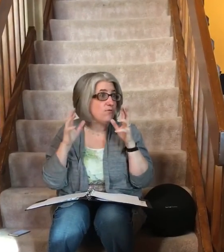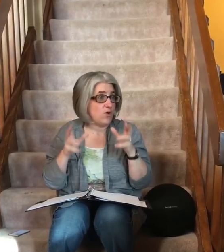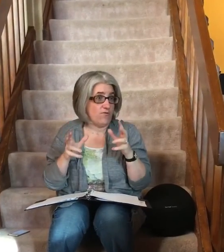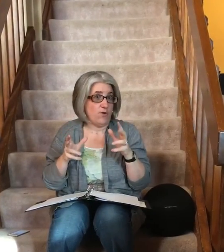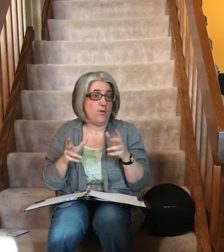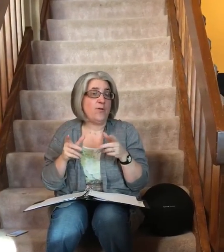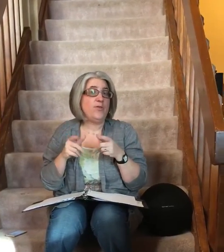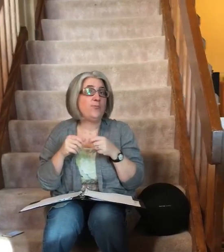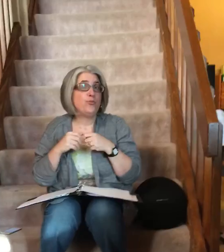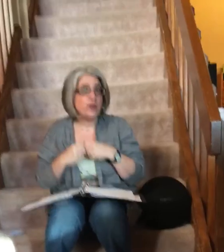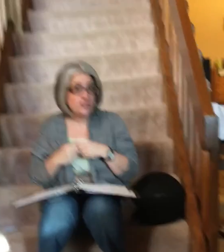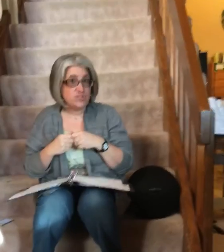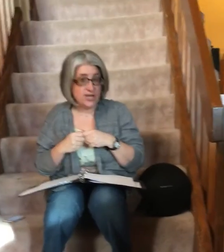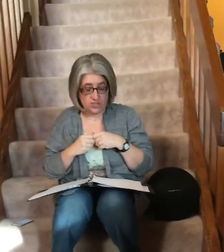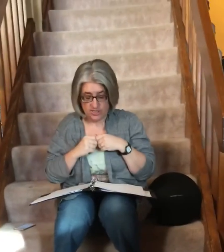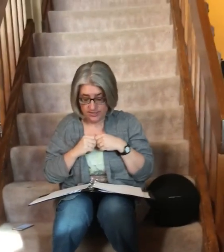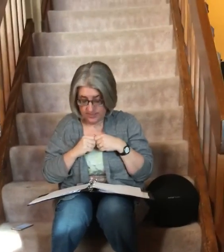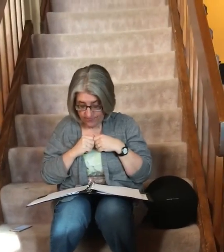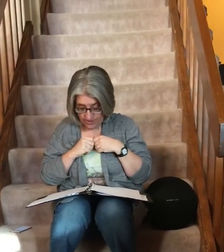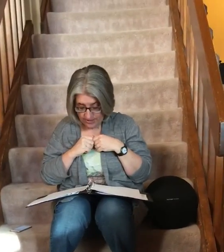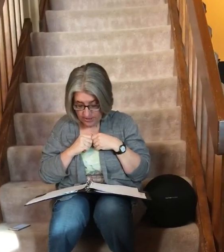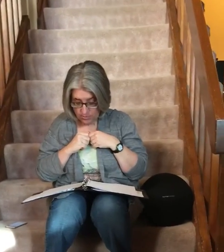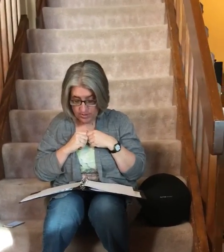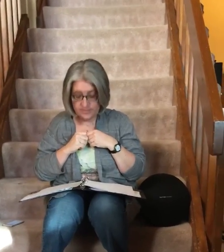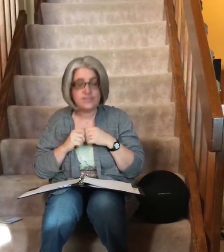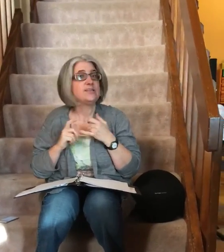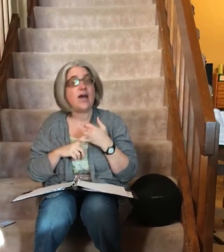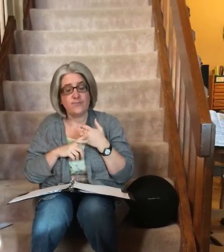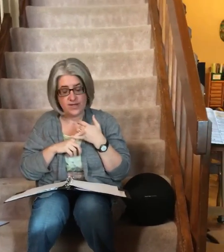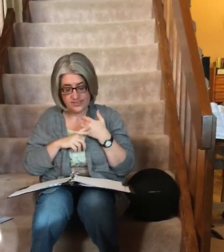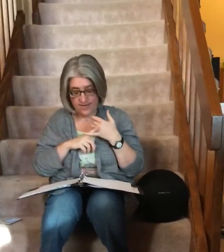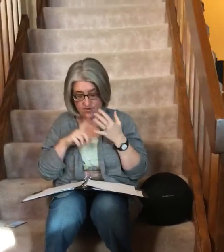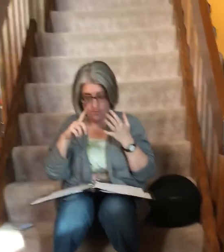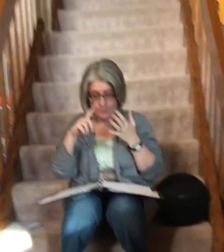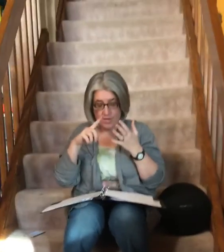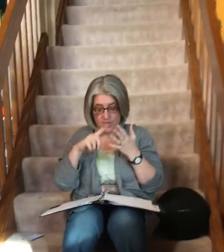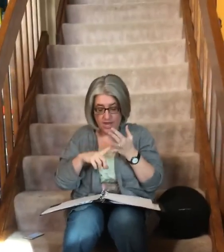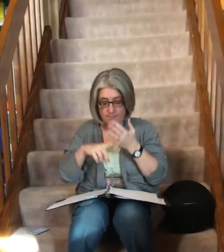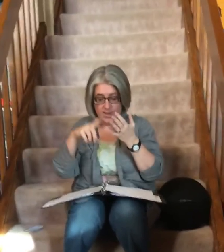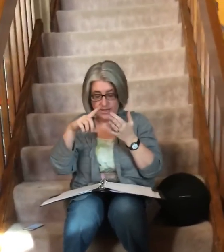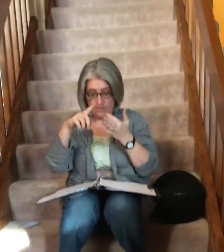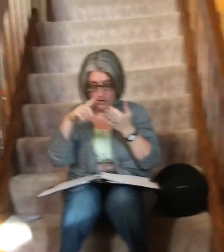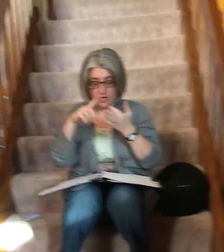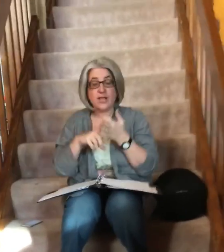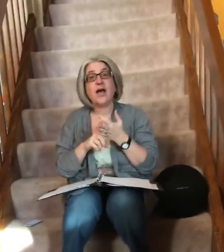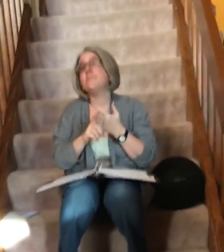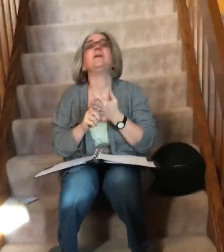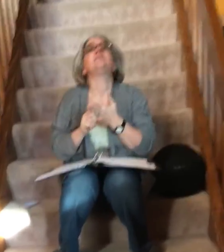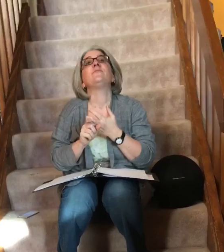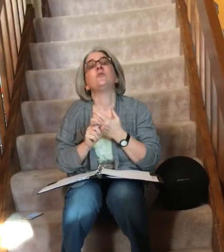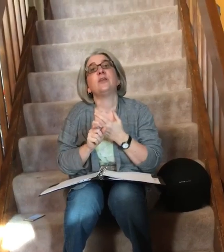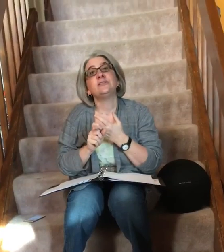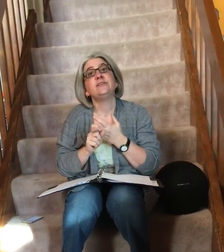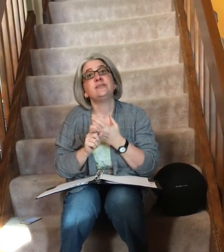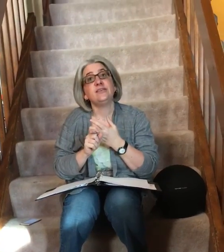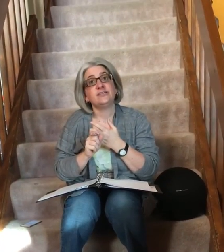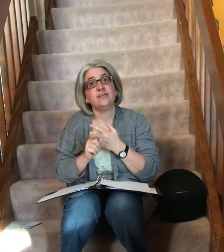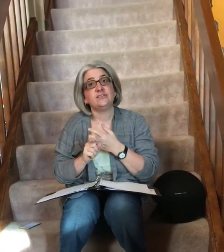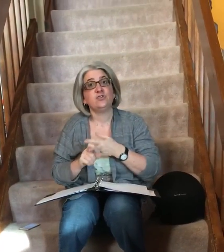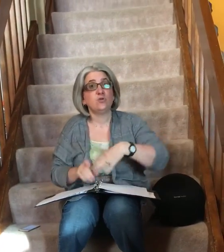over and over. The bridge section is different where it says God, my savior, God, my healer, God, my deliverer. Yes, he is. Yes, he is. So